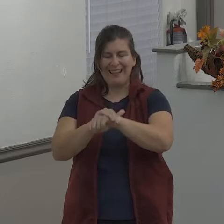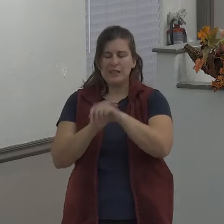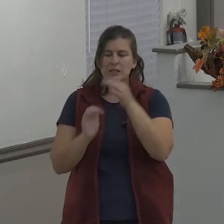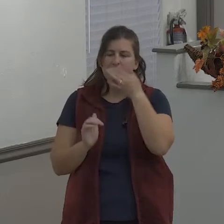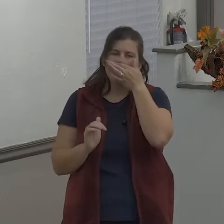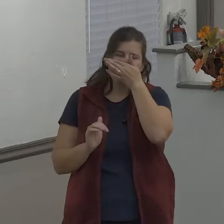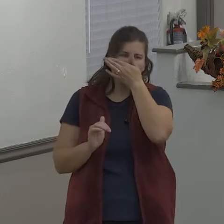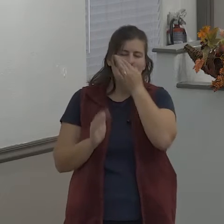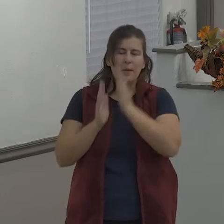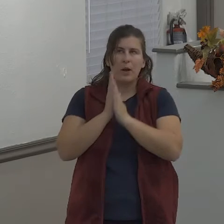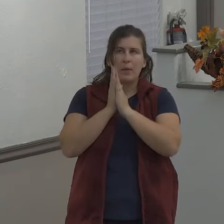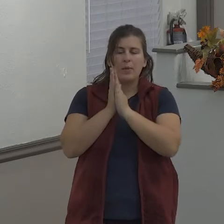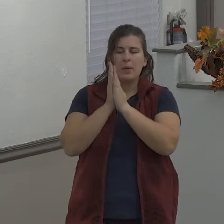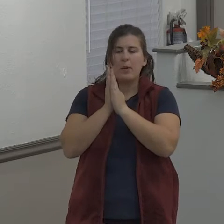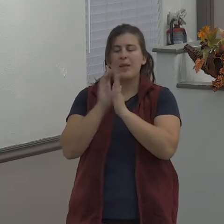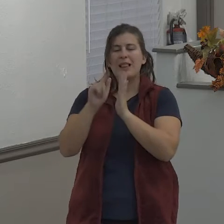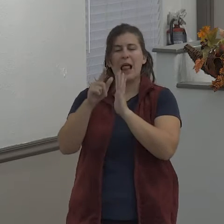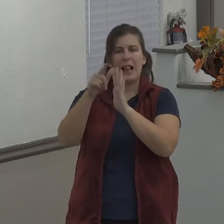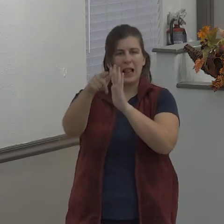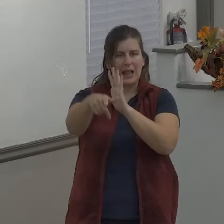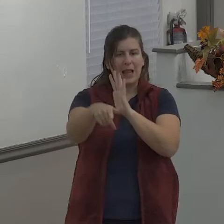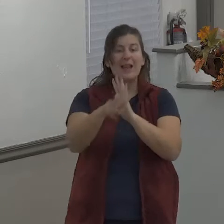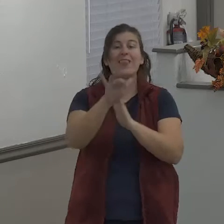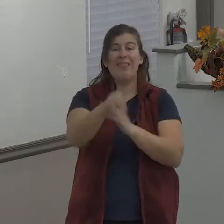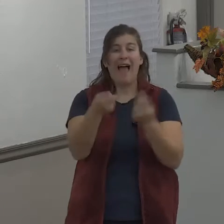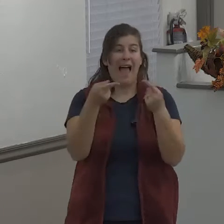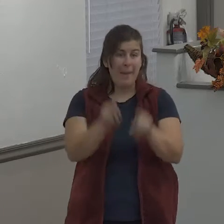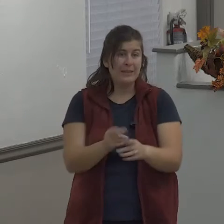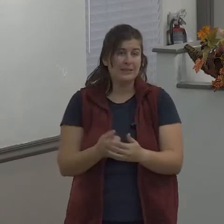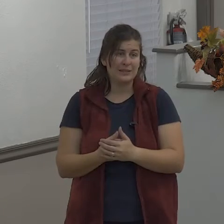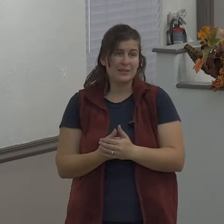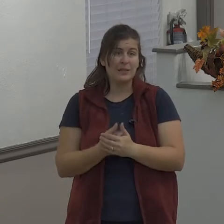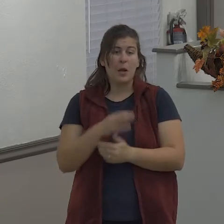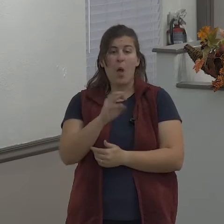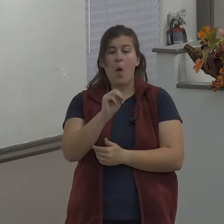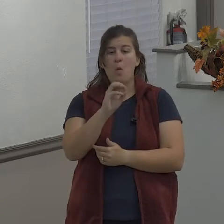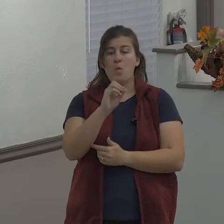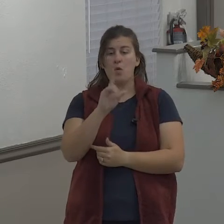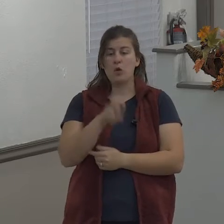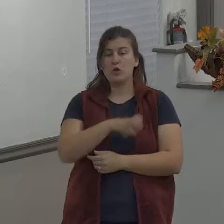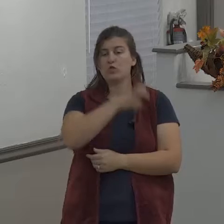England. Sometime later, that actually happened.